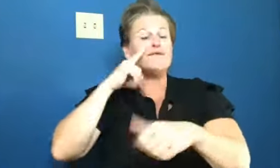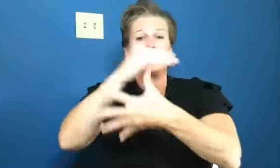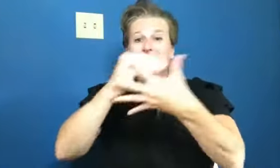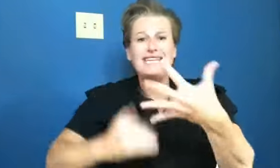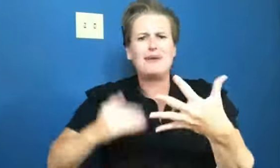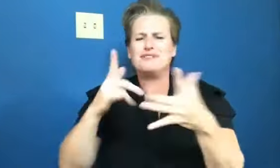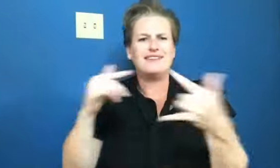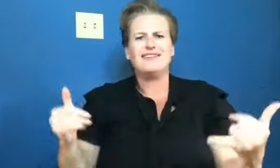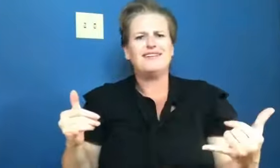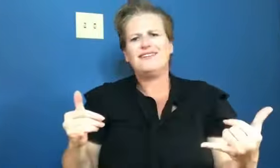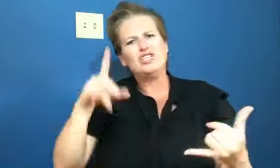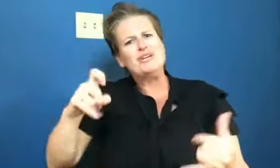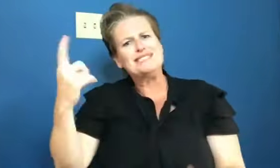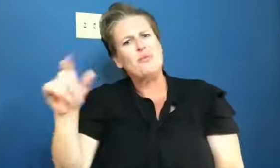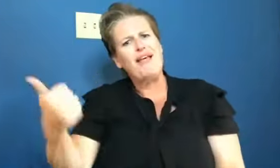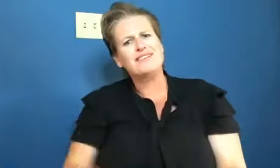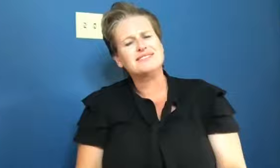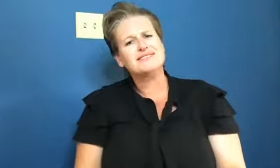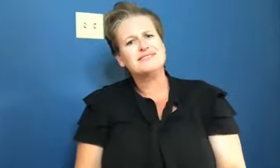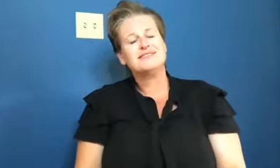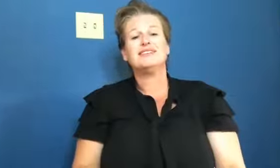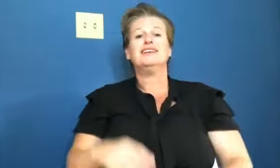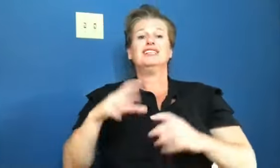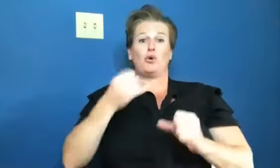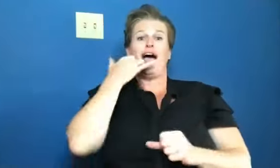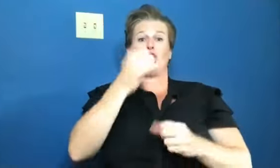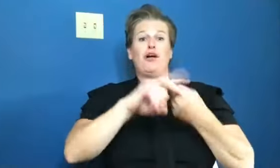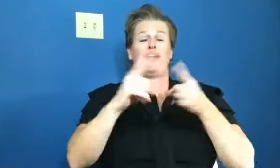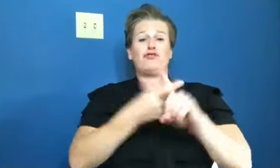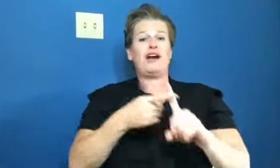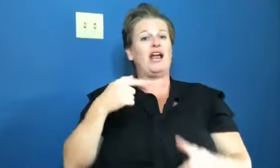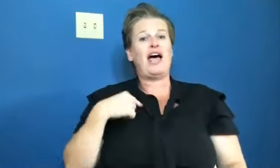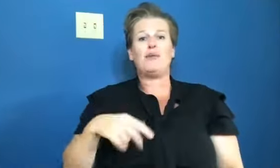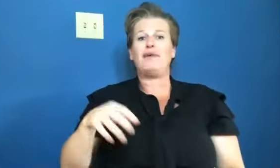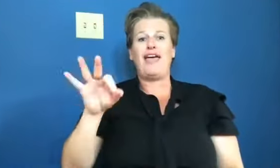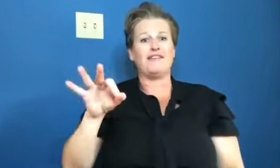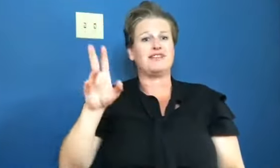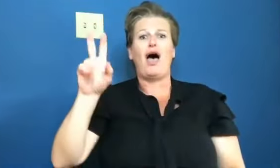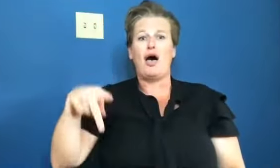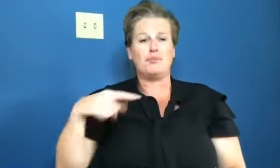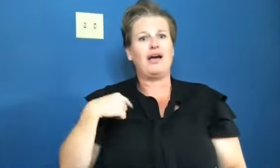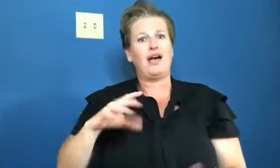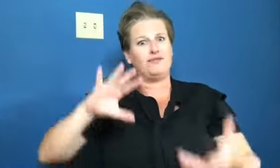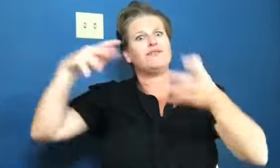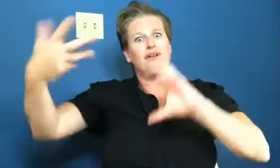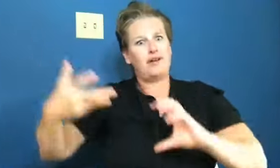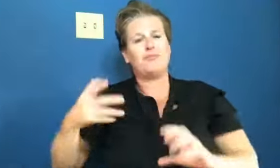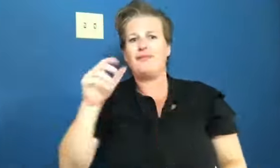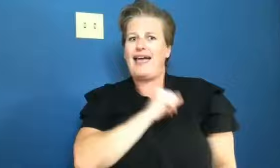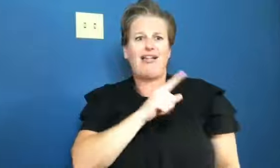friend and I said, I'm so effed up, Al-Anon can't even handle me. And he said, you've got to get yourself a sponsor. And I recognized someone that I had met in the rooms for